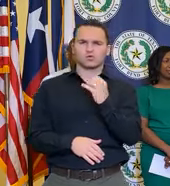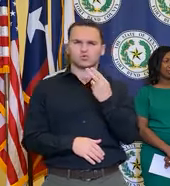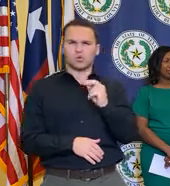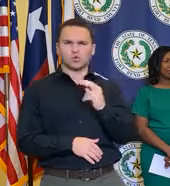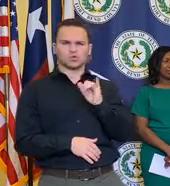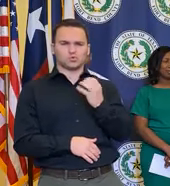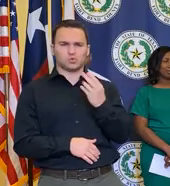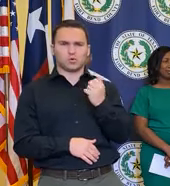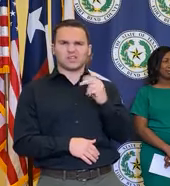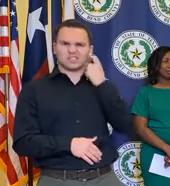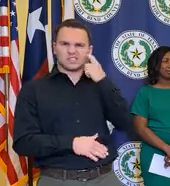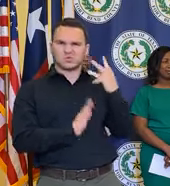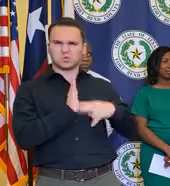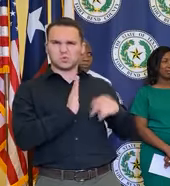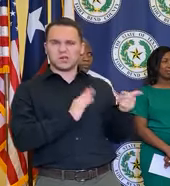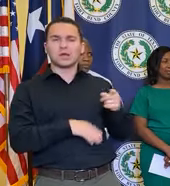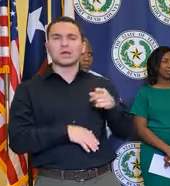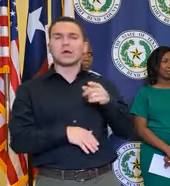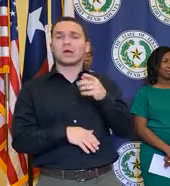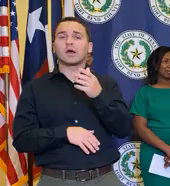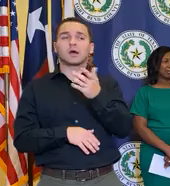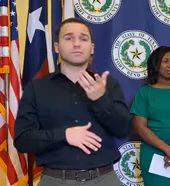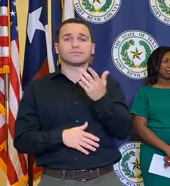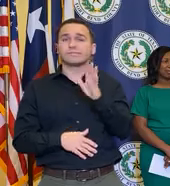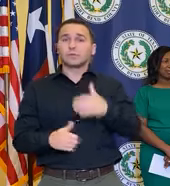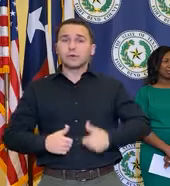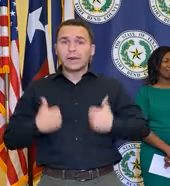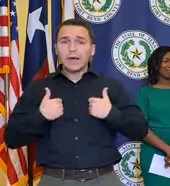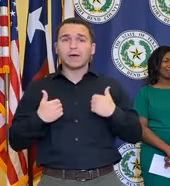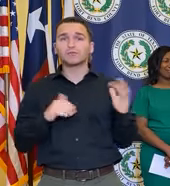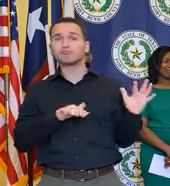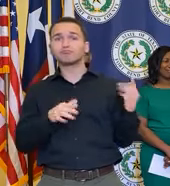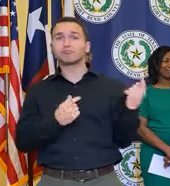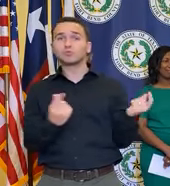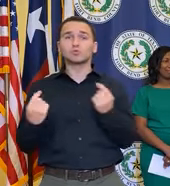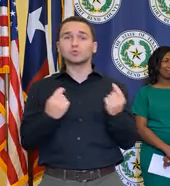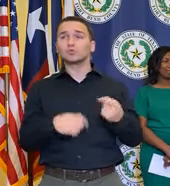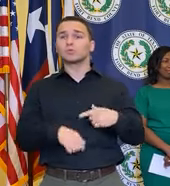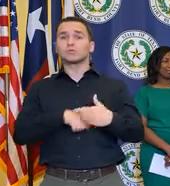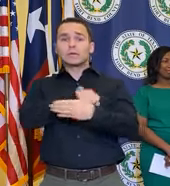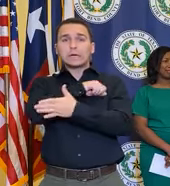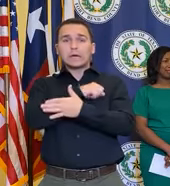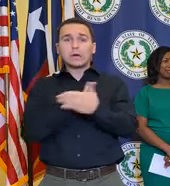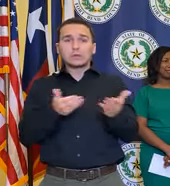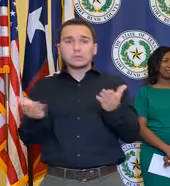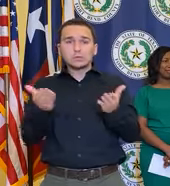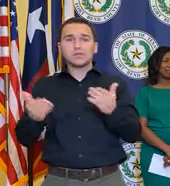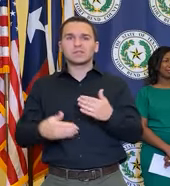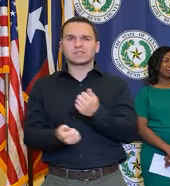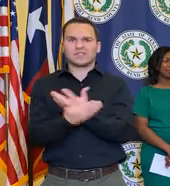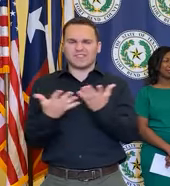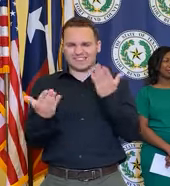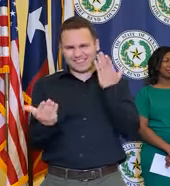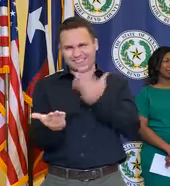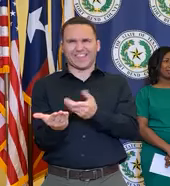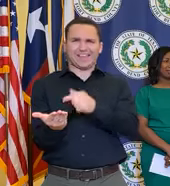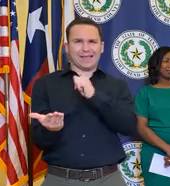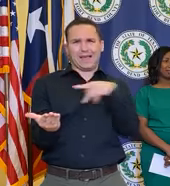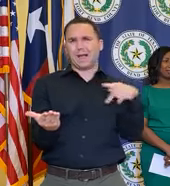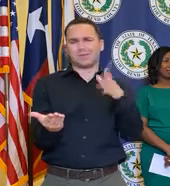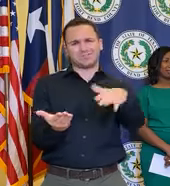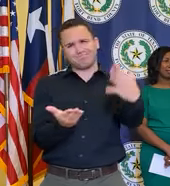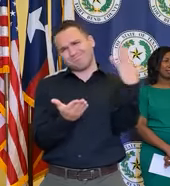read, and that's almost anything you do in your life, county services, everything is on your fingertip. Please take advantage of it.